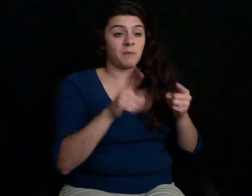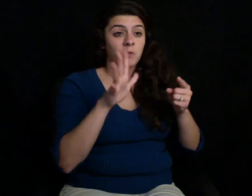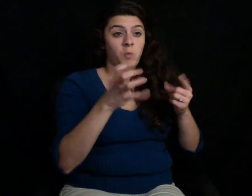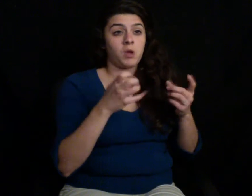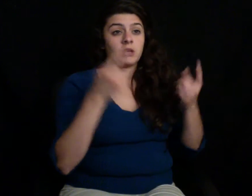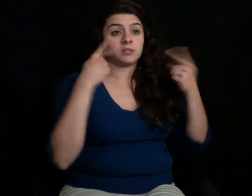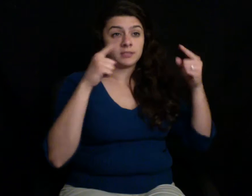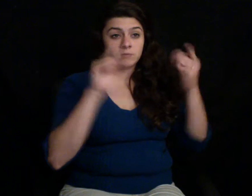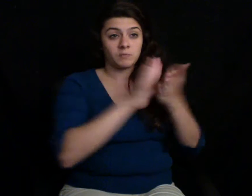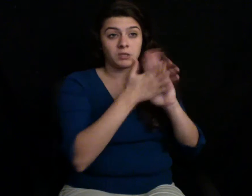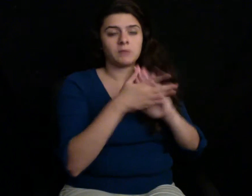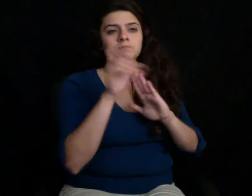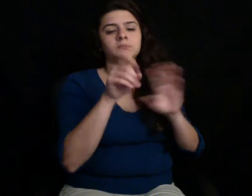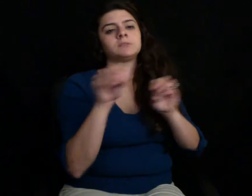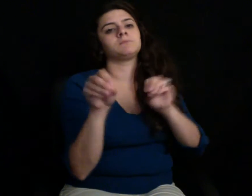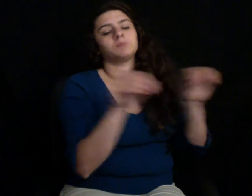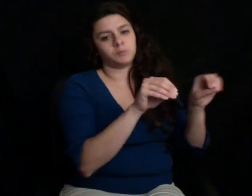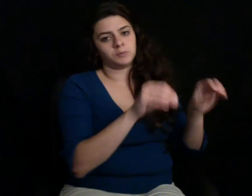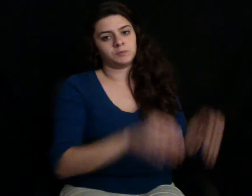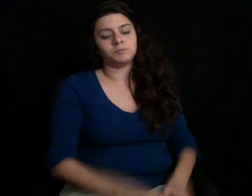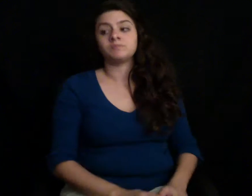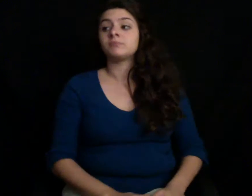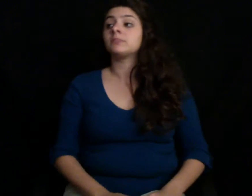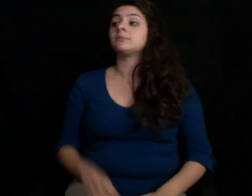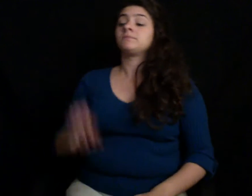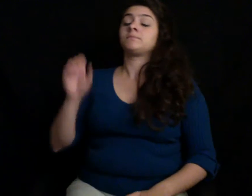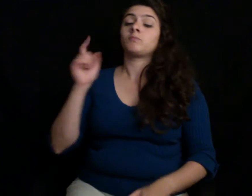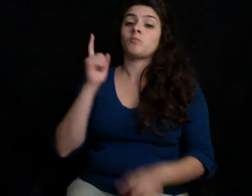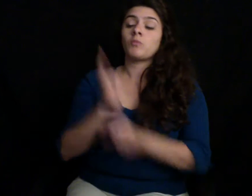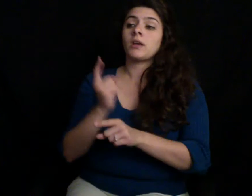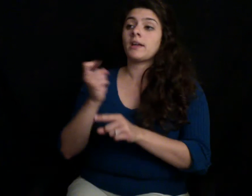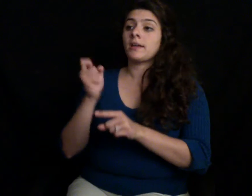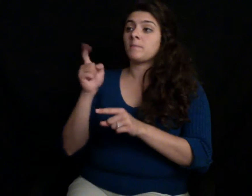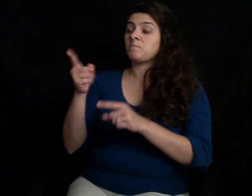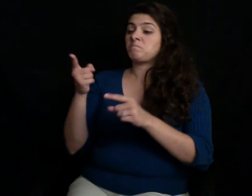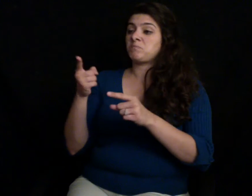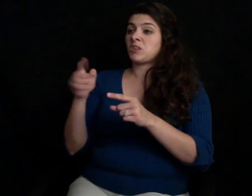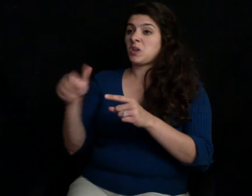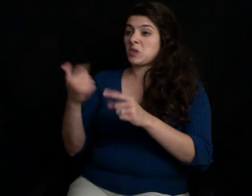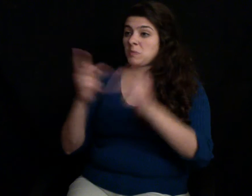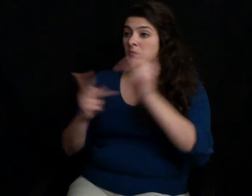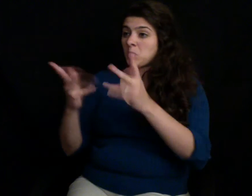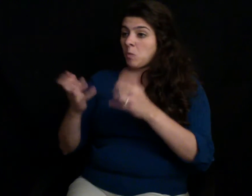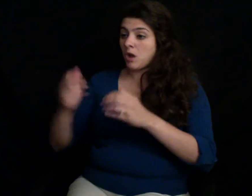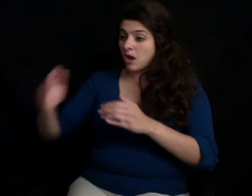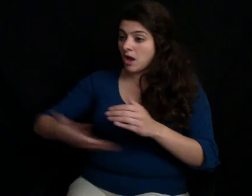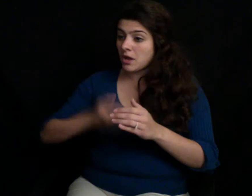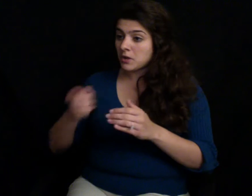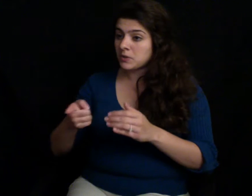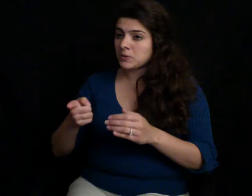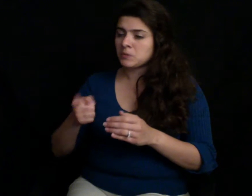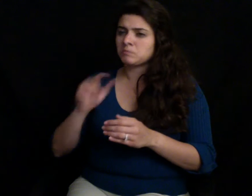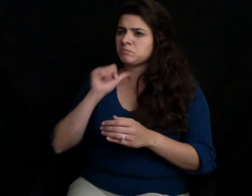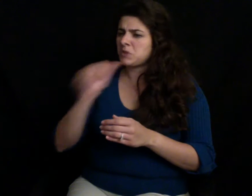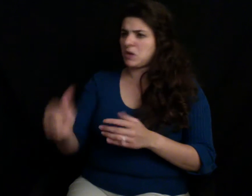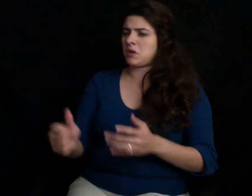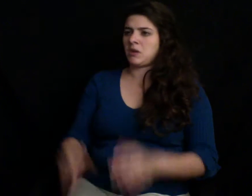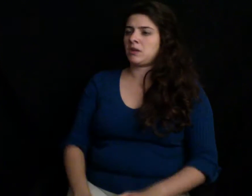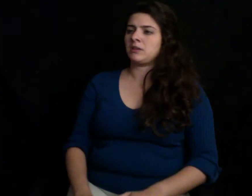to hire you when they can hire someone that lives in the county. It was rare that I met a girl who wasn't, abused by some guy or something.